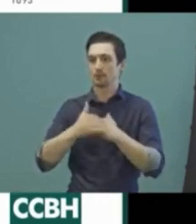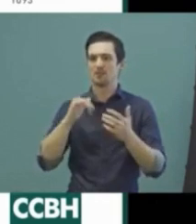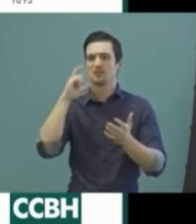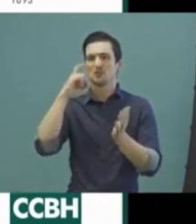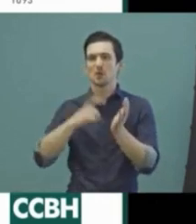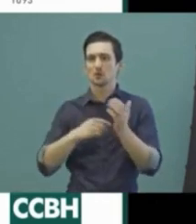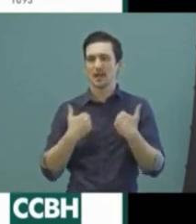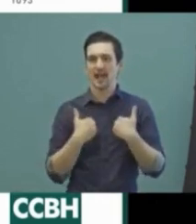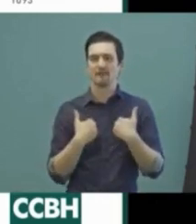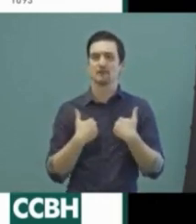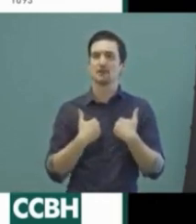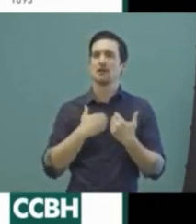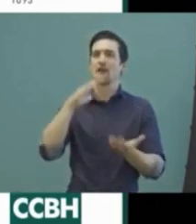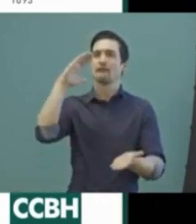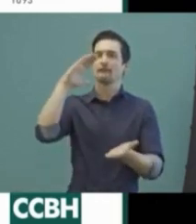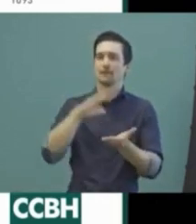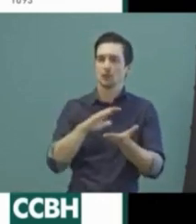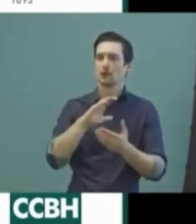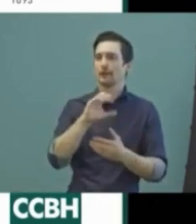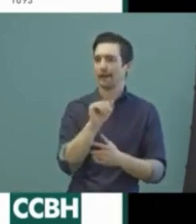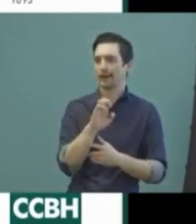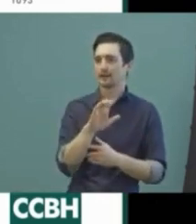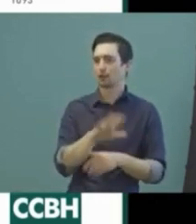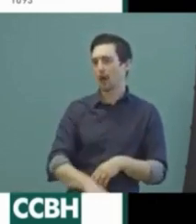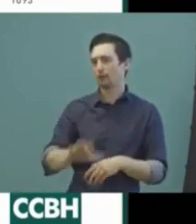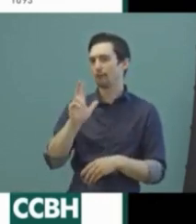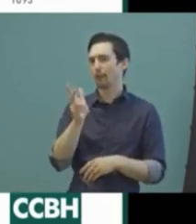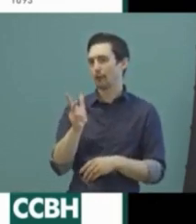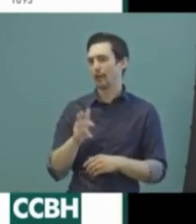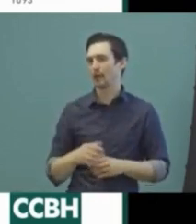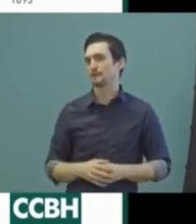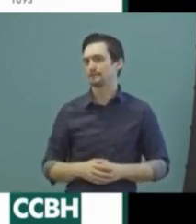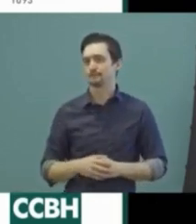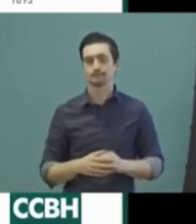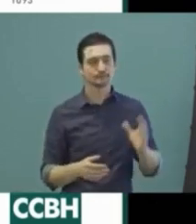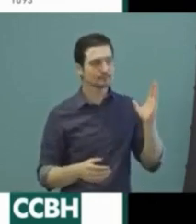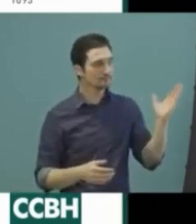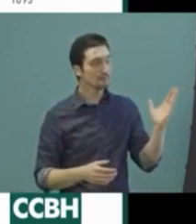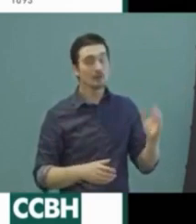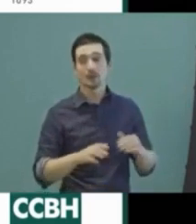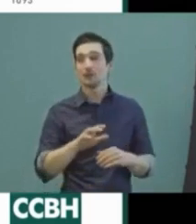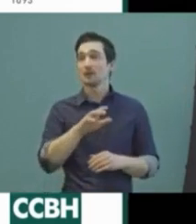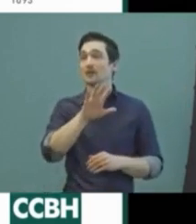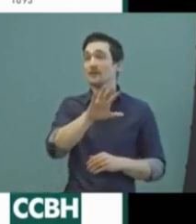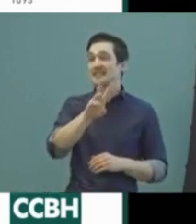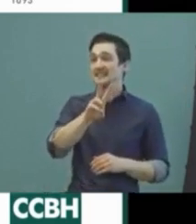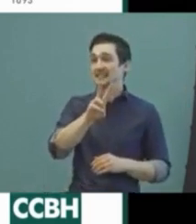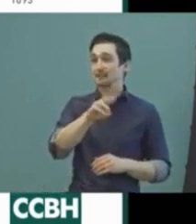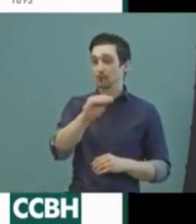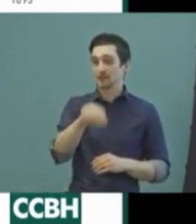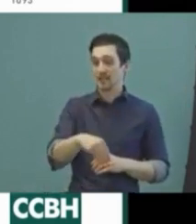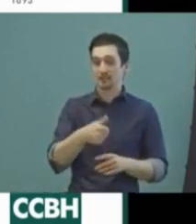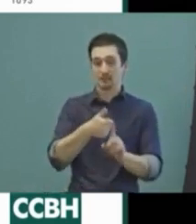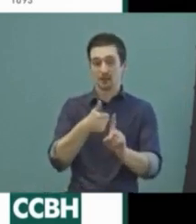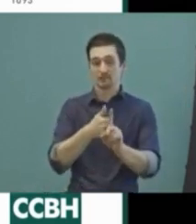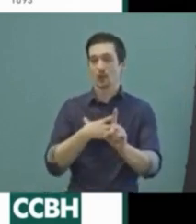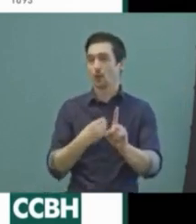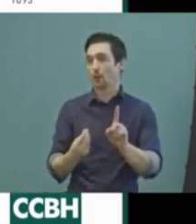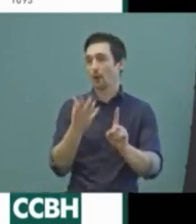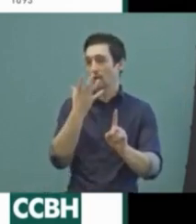here, around 30 or so. For these cases, 56% of folks identify as